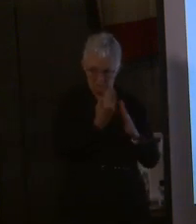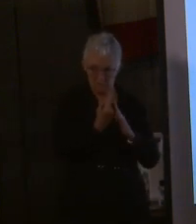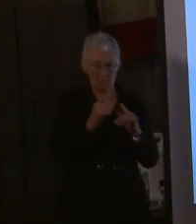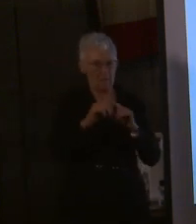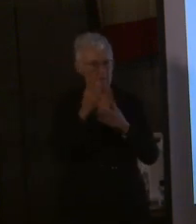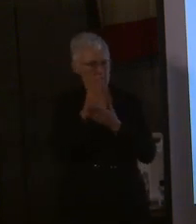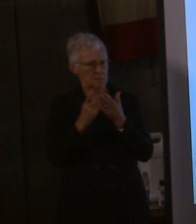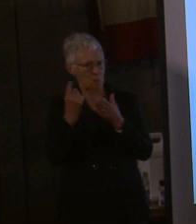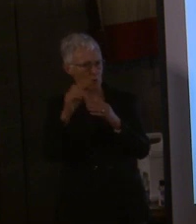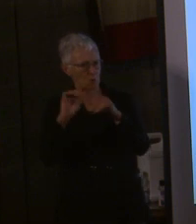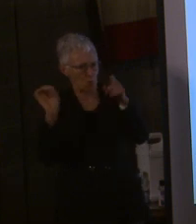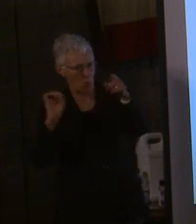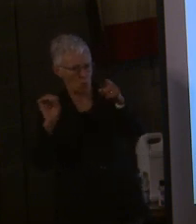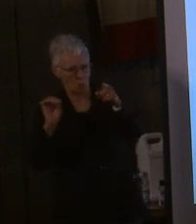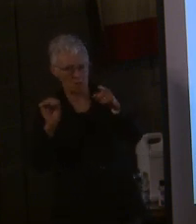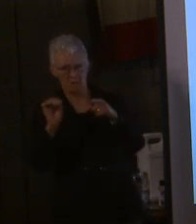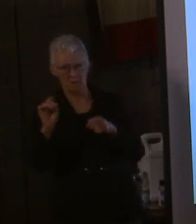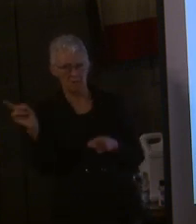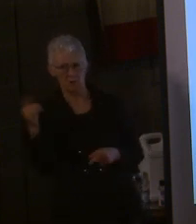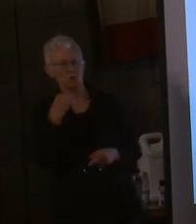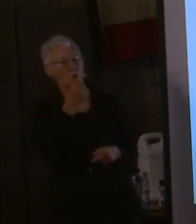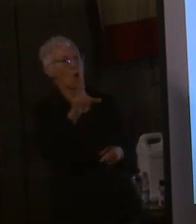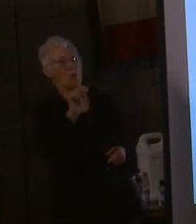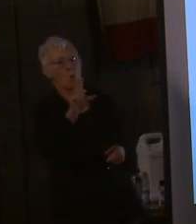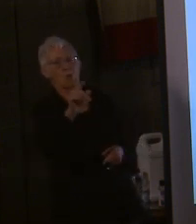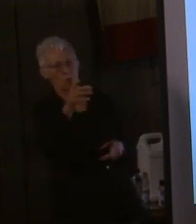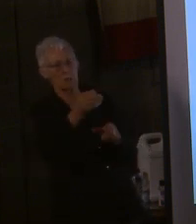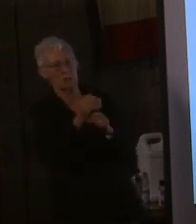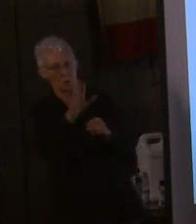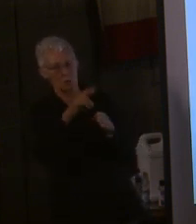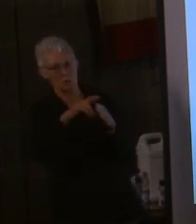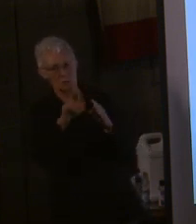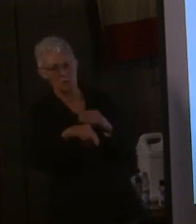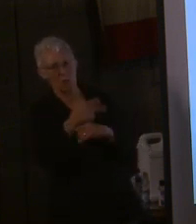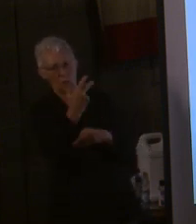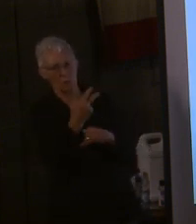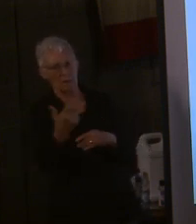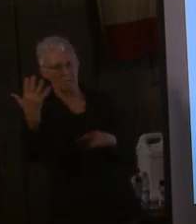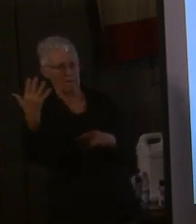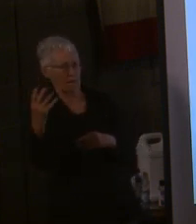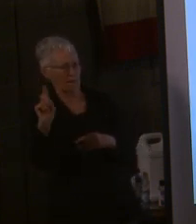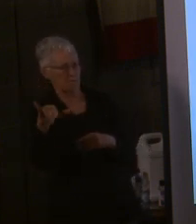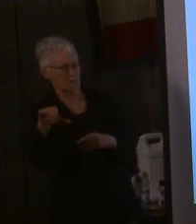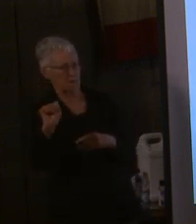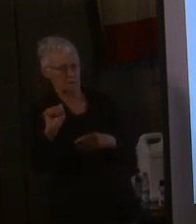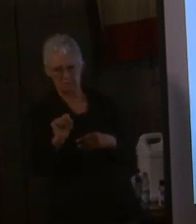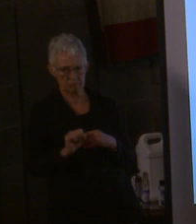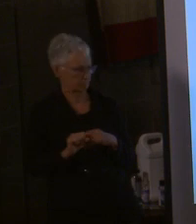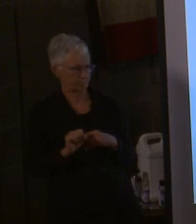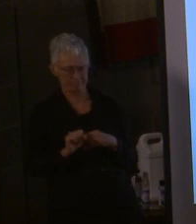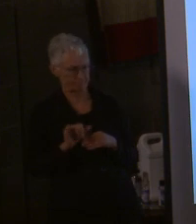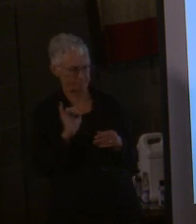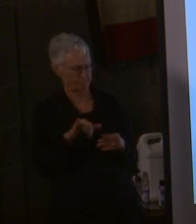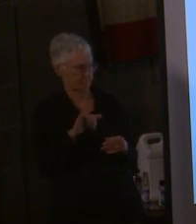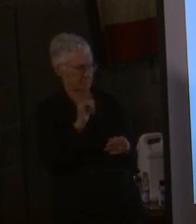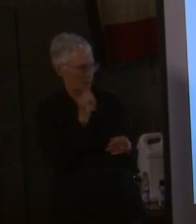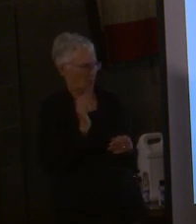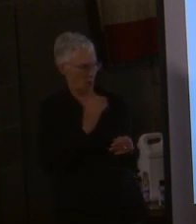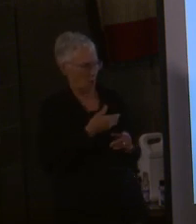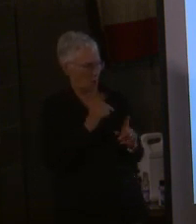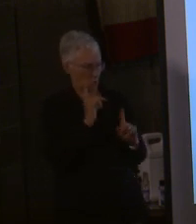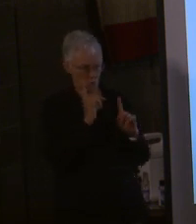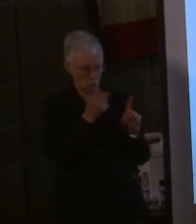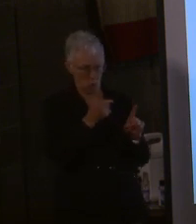days, and I'm not sure why that person was told that. They should not have been. Our goal is to get these tests turned around in 3 days, and my understanding, again, is since